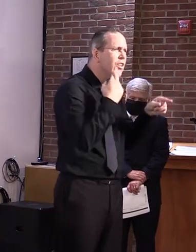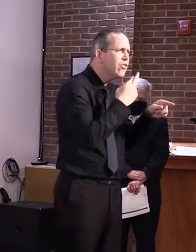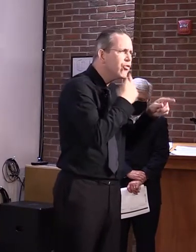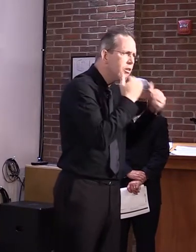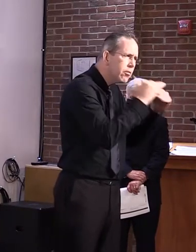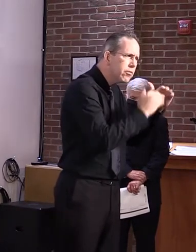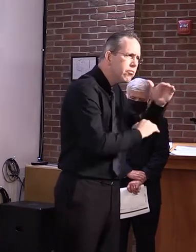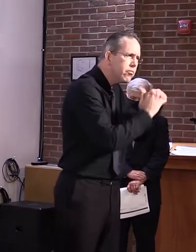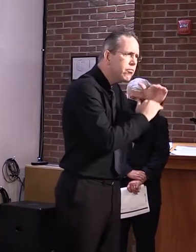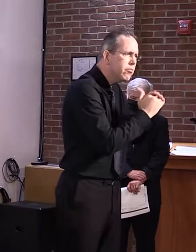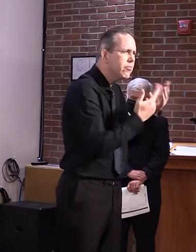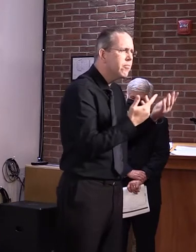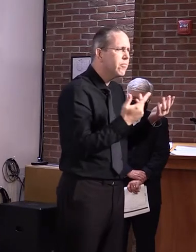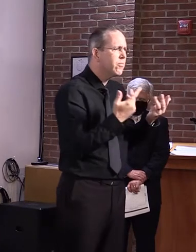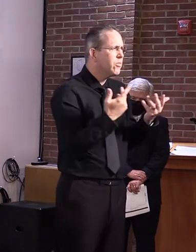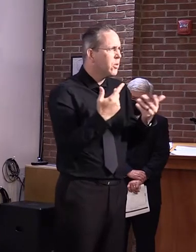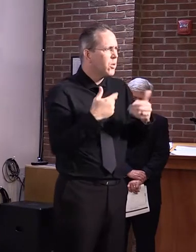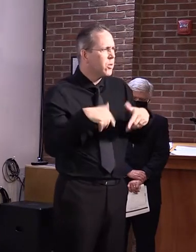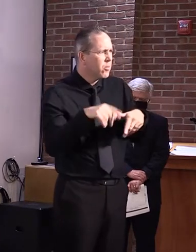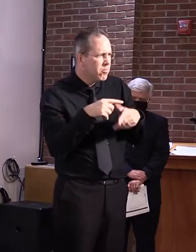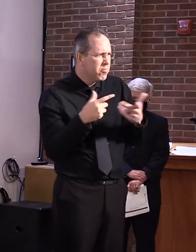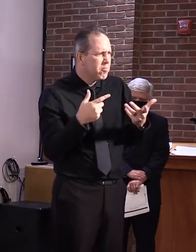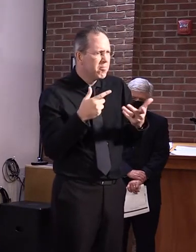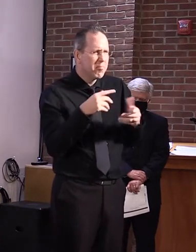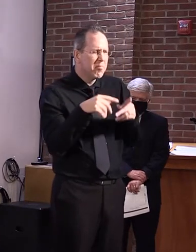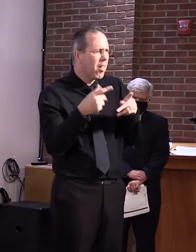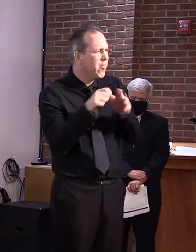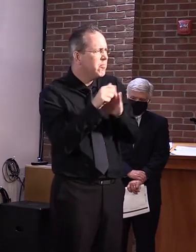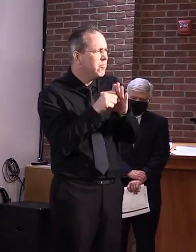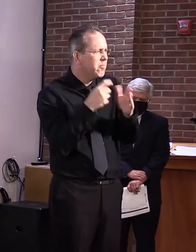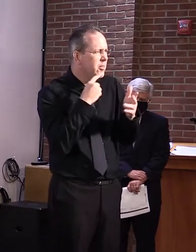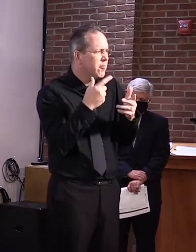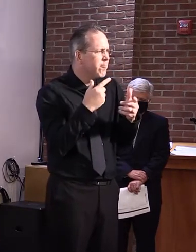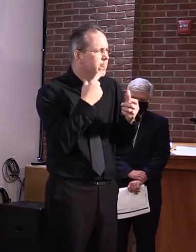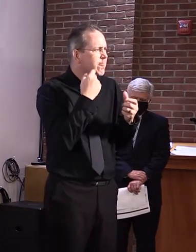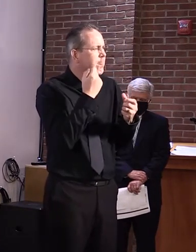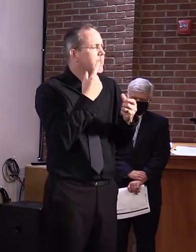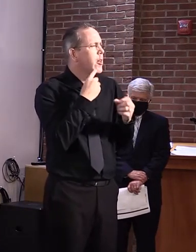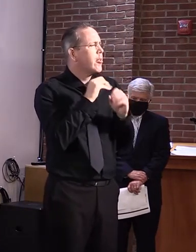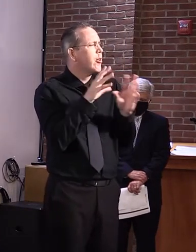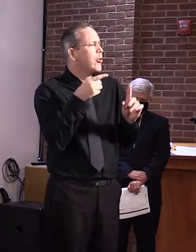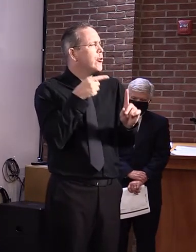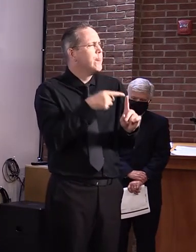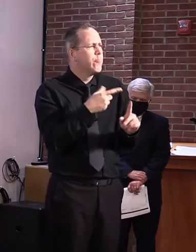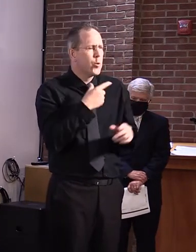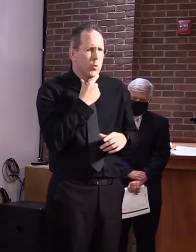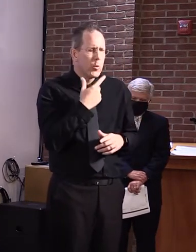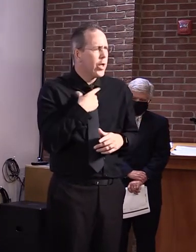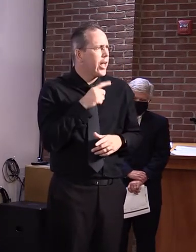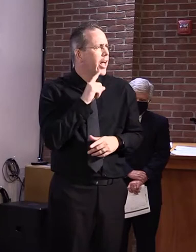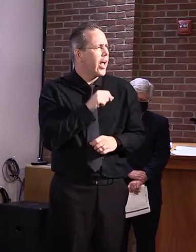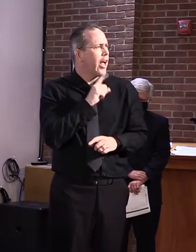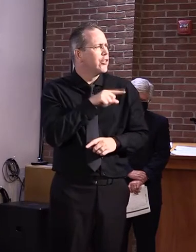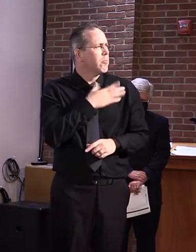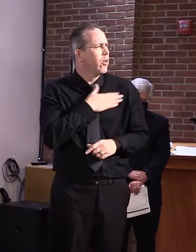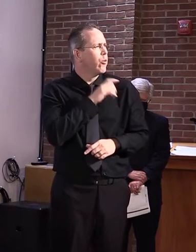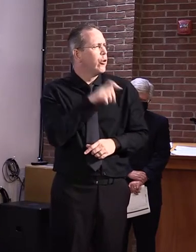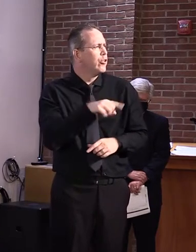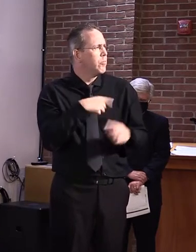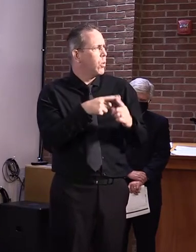masks, or whether it was filled out by somebody who's trying to make money and pay the bills and they don't